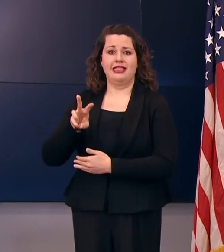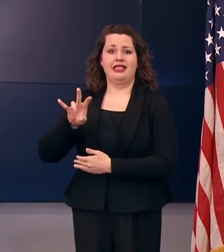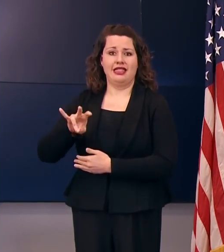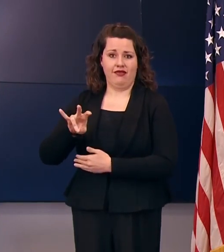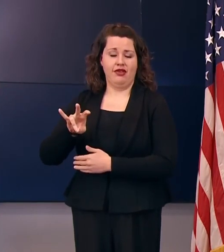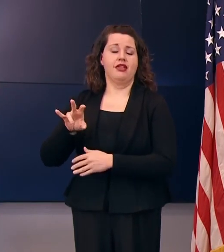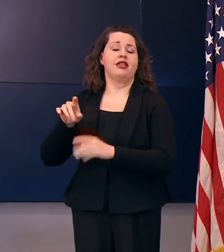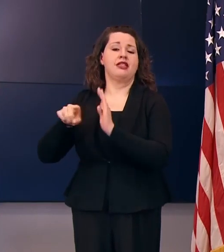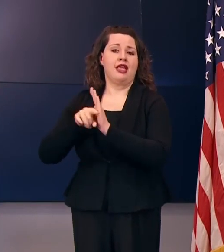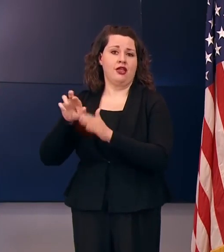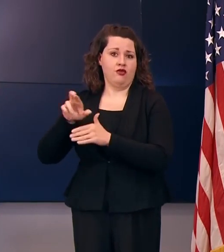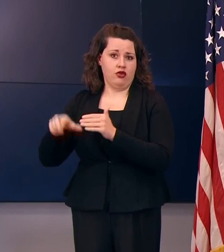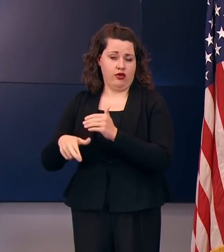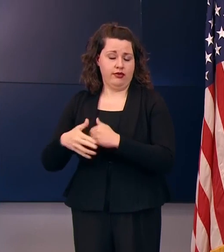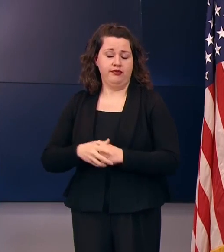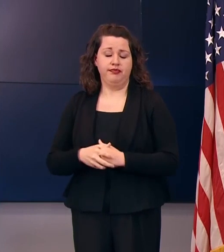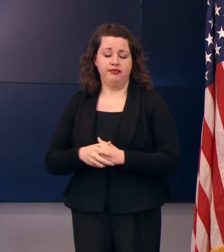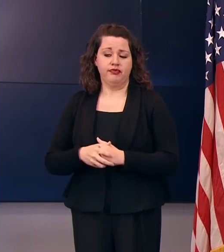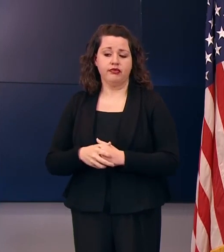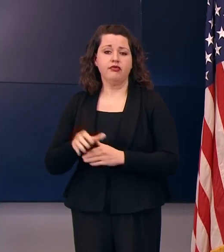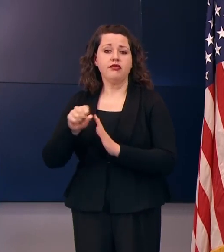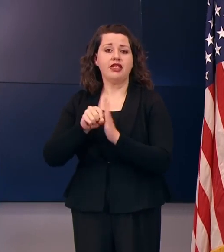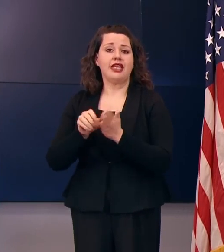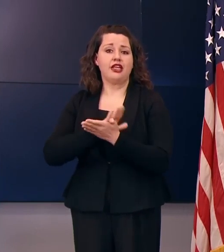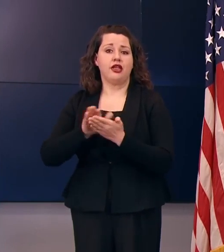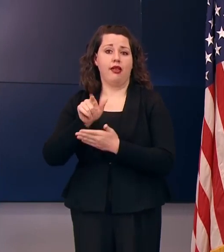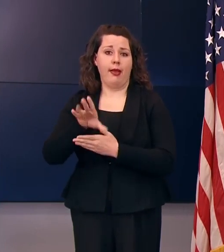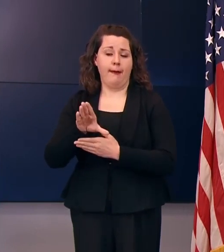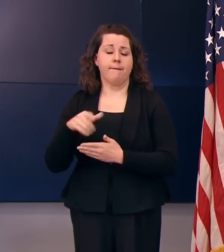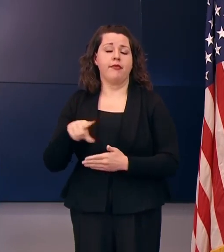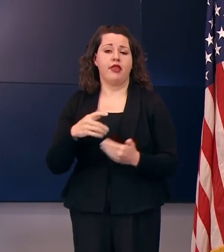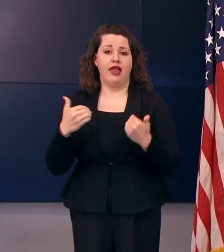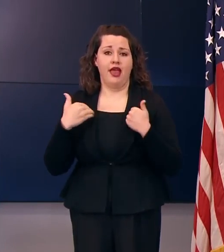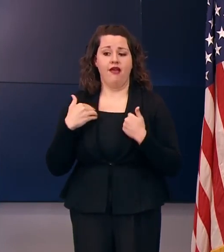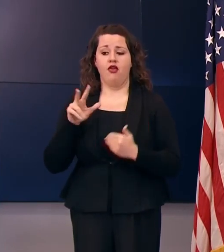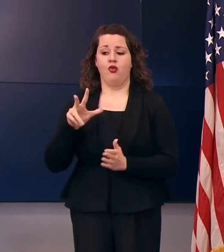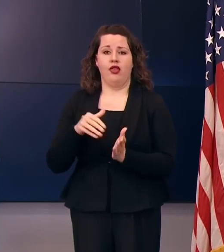17,467 negative tests. The State Hygienic Lab has